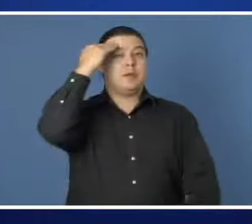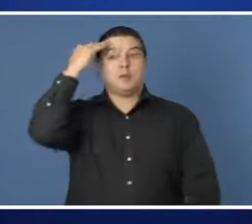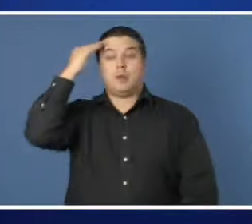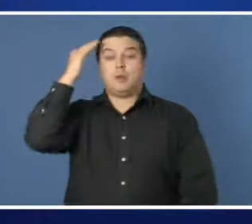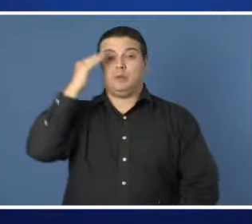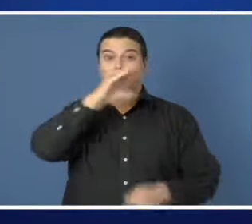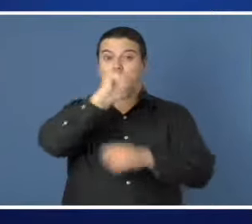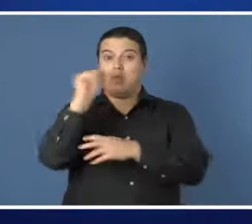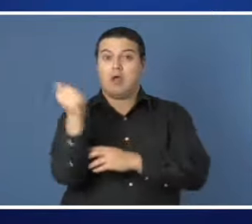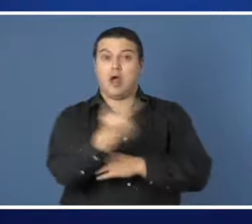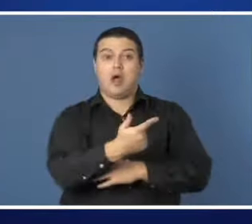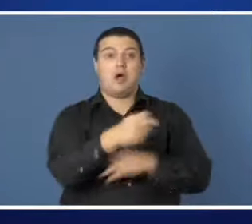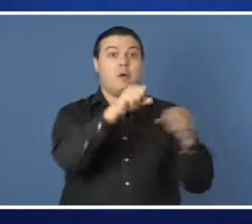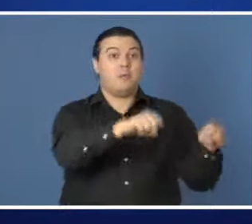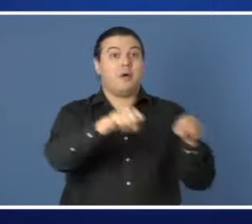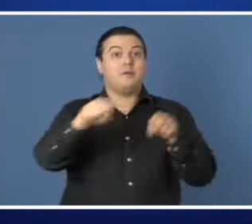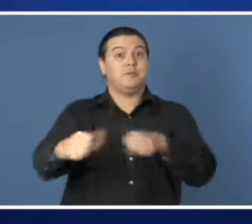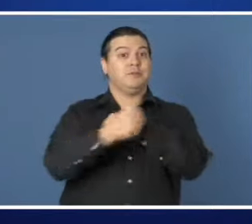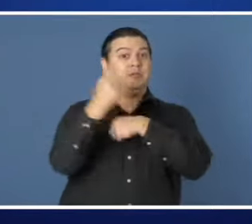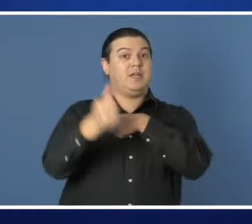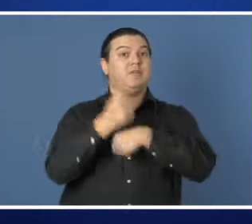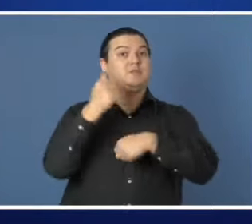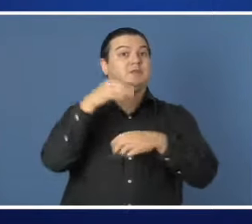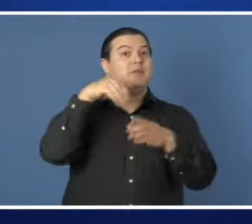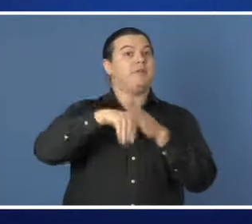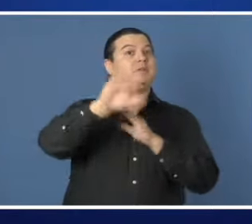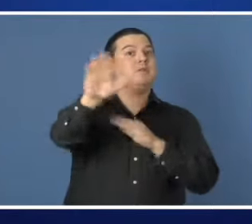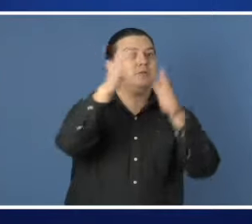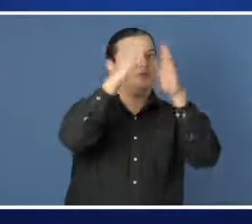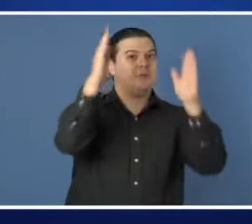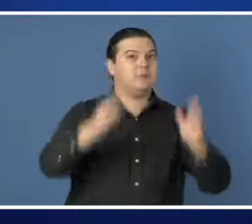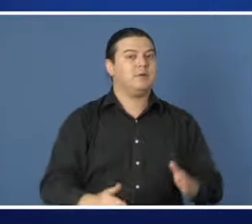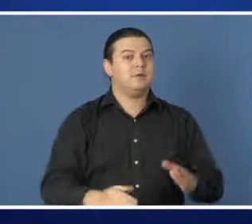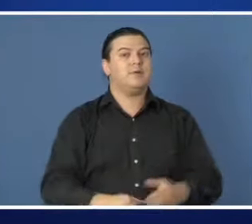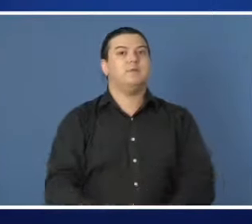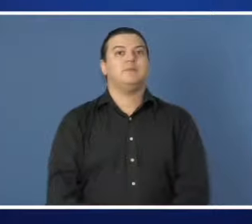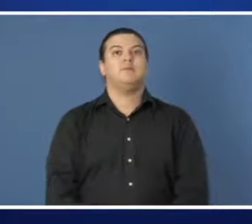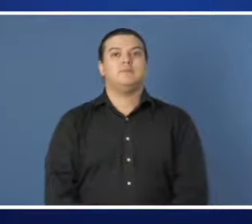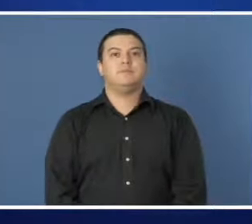Be aware of all potential hazards in your home.